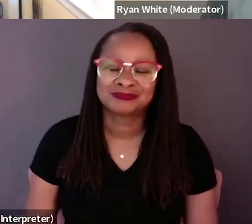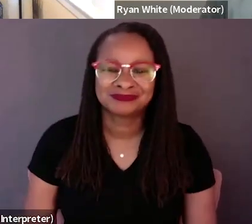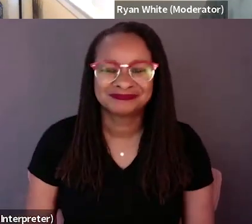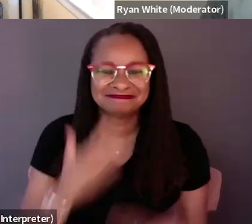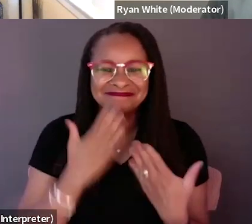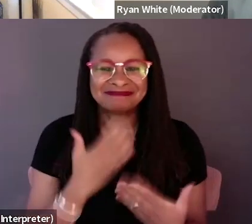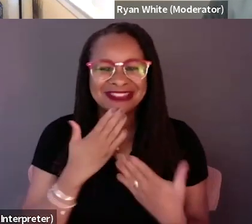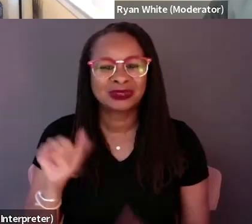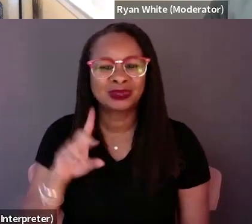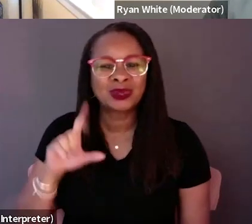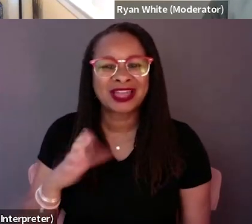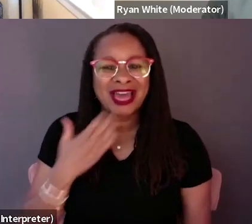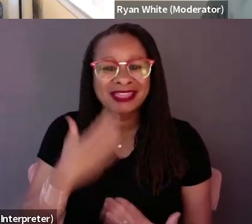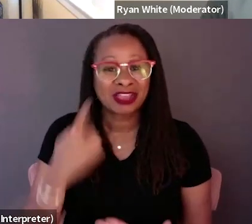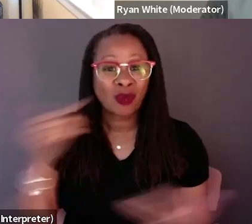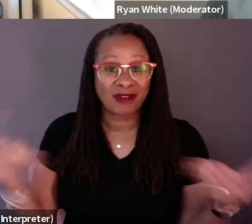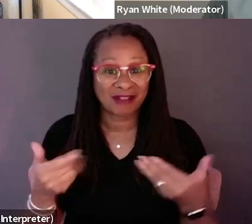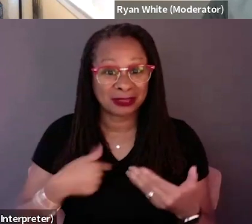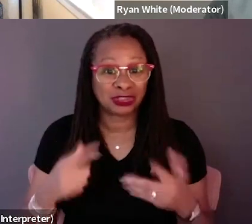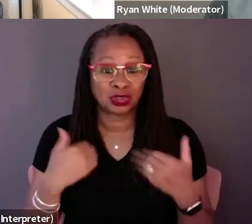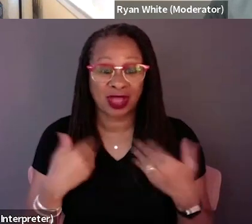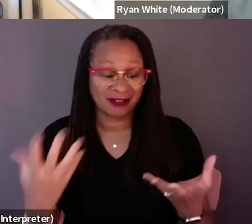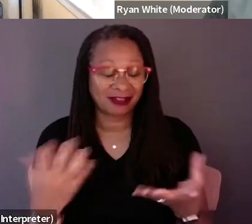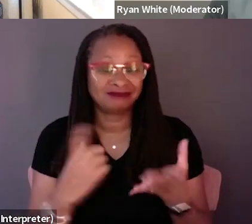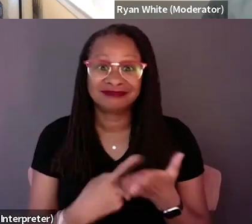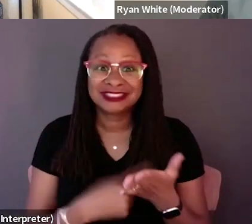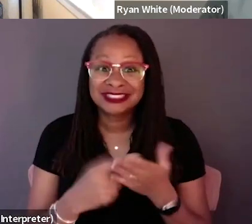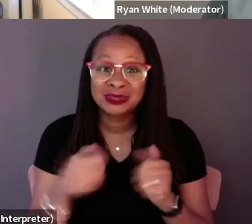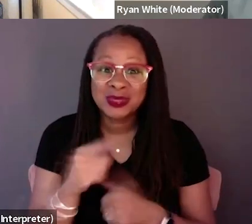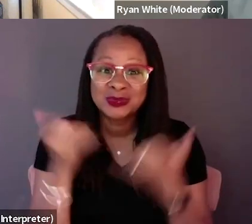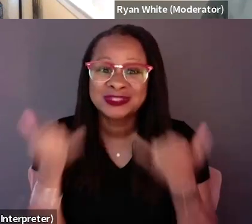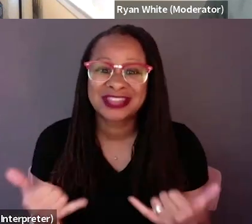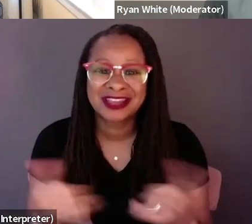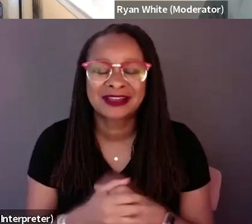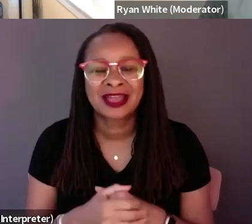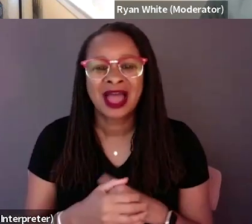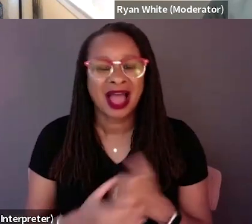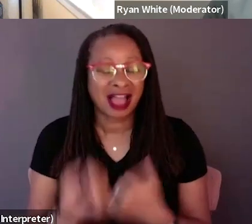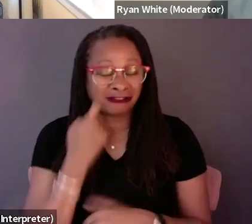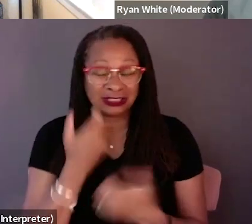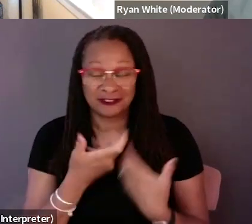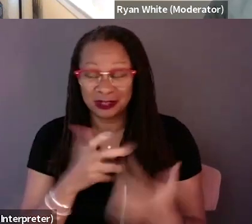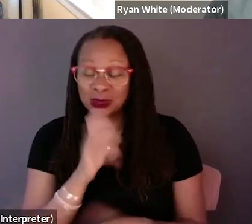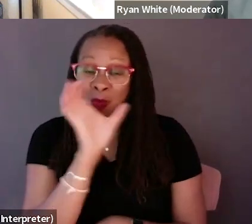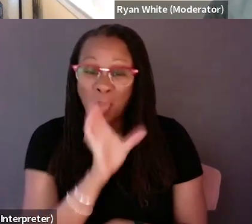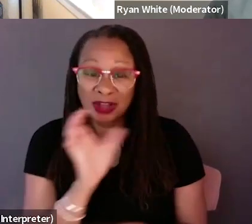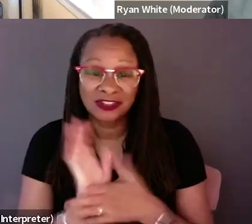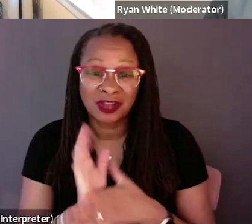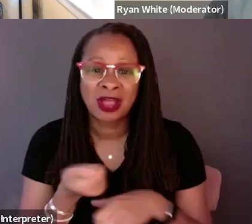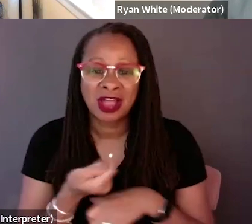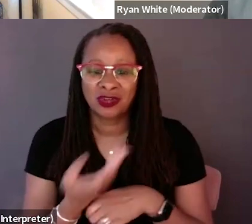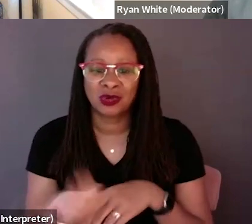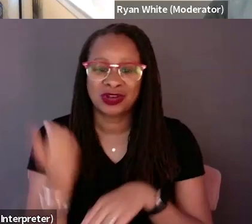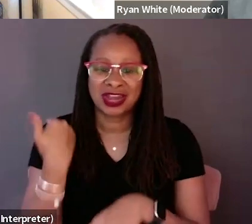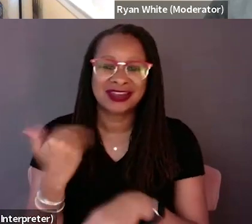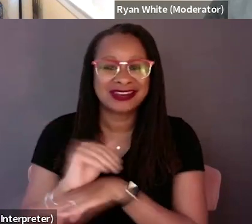Thank you, Julie. And thank you for inviting me to have this conversation with you. I just watched the film a couple nights ago with